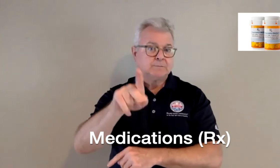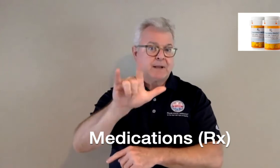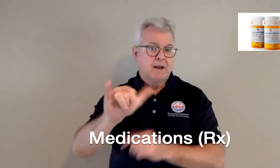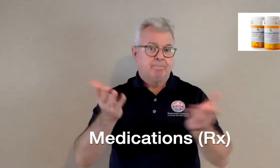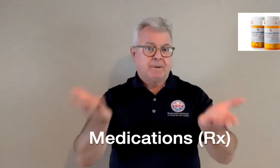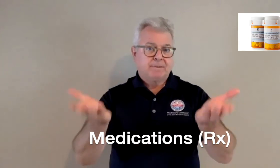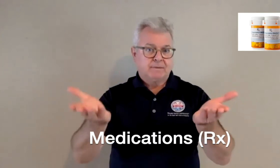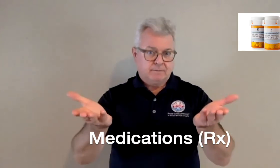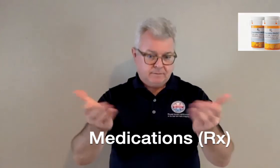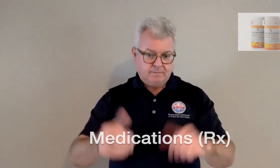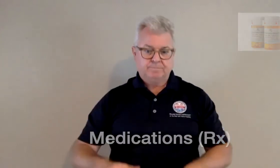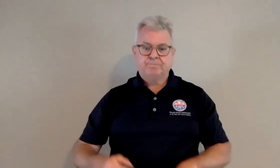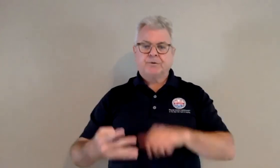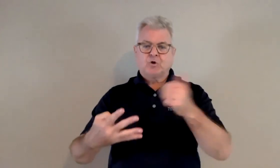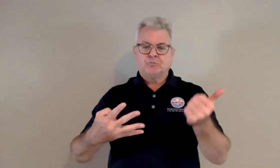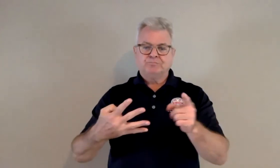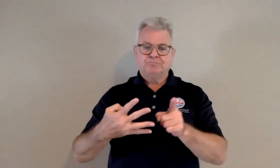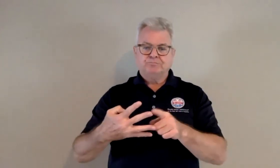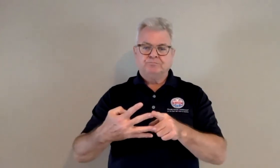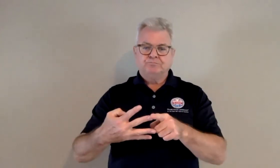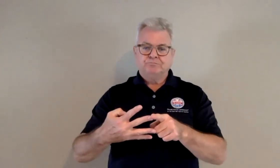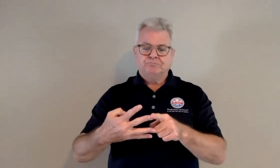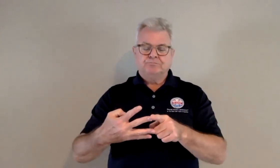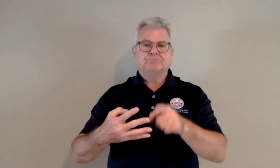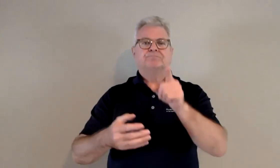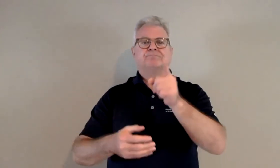weeks, and maybe you wouldn't have what you need where you are.